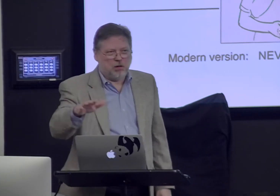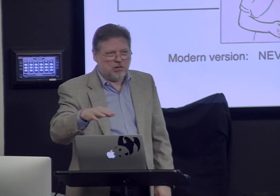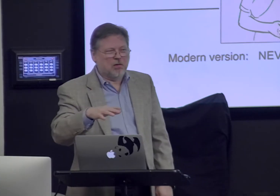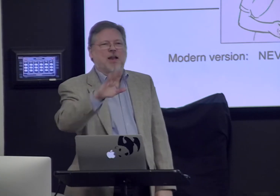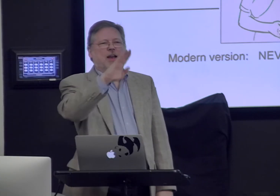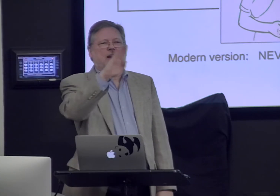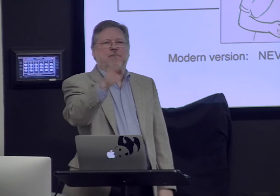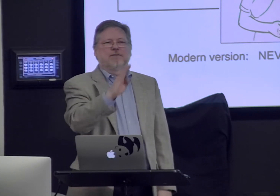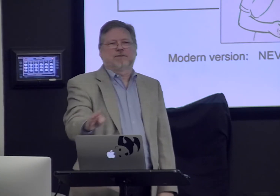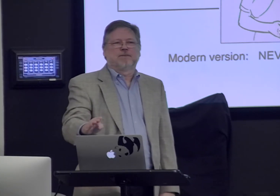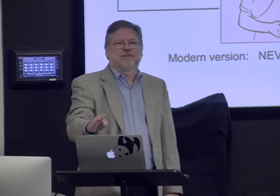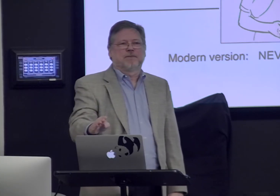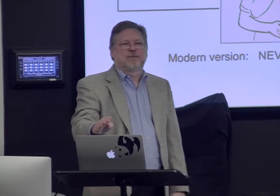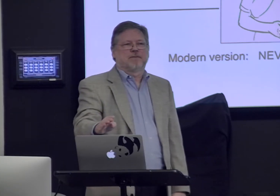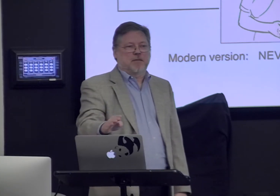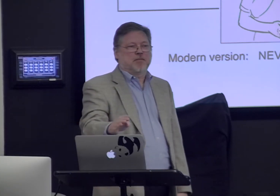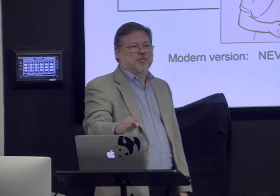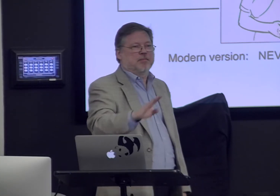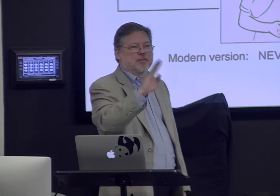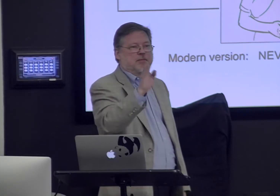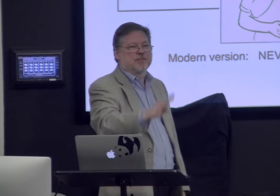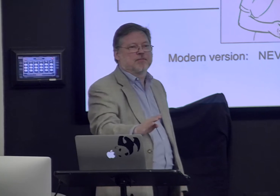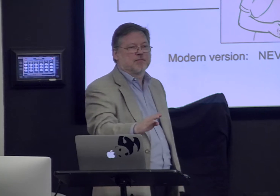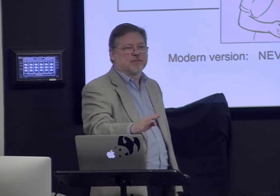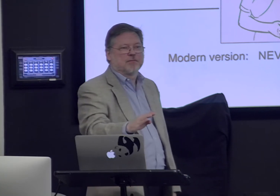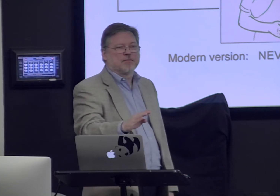Now, there are other forms of negation, like this.